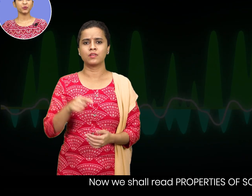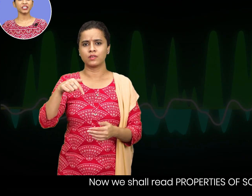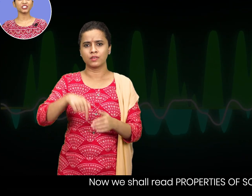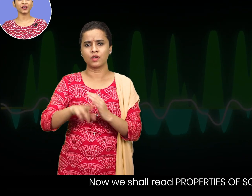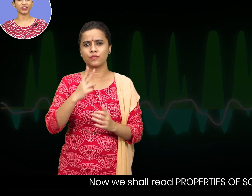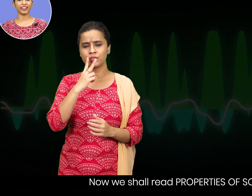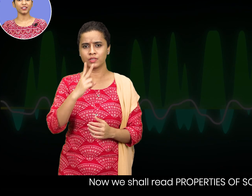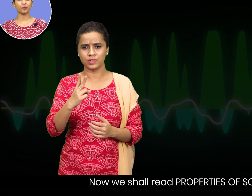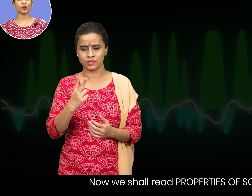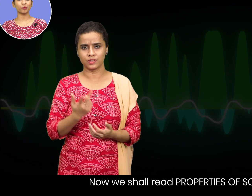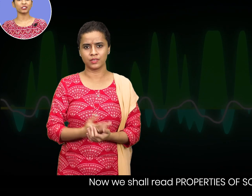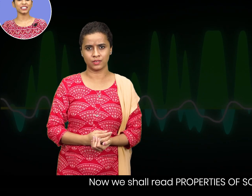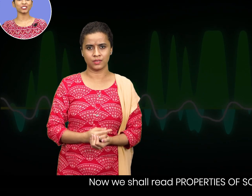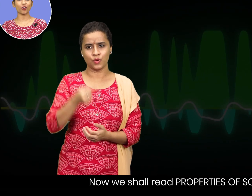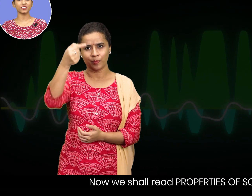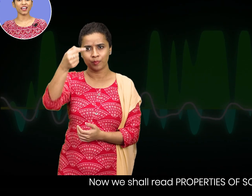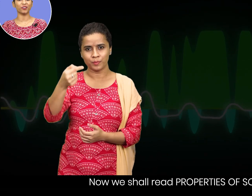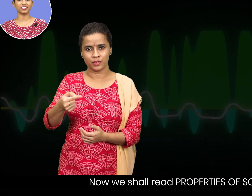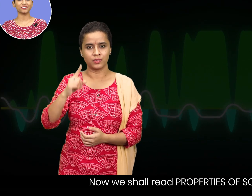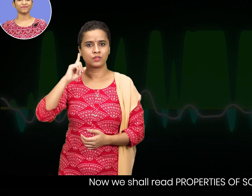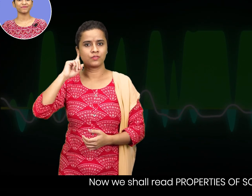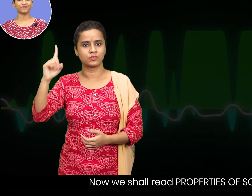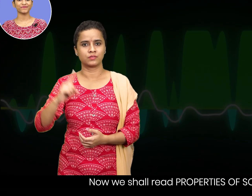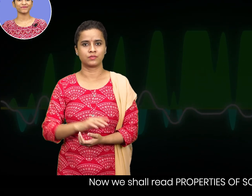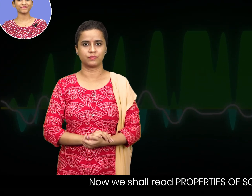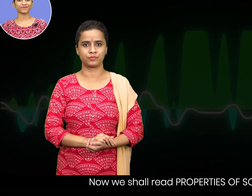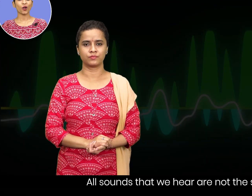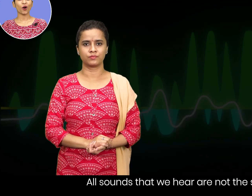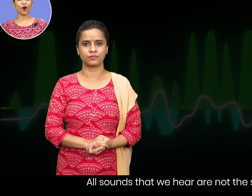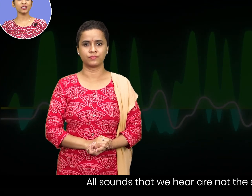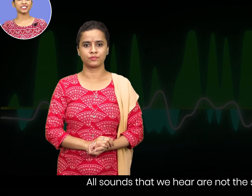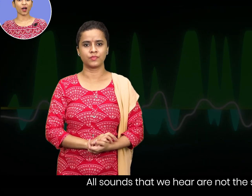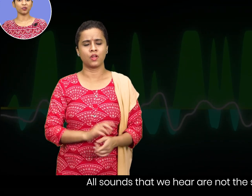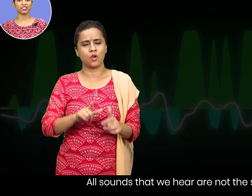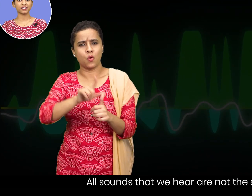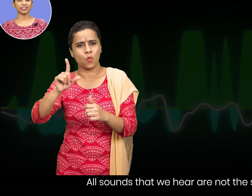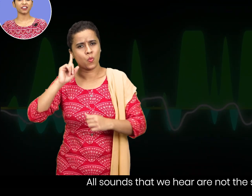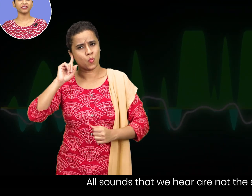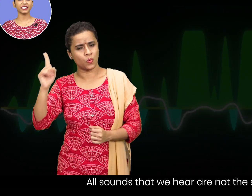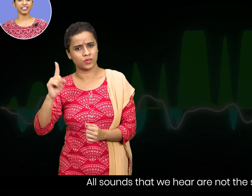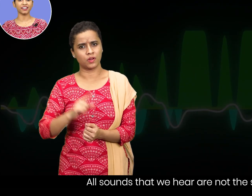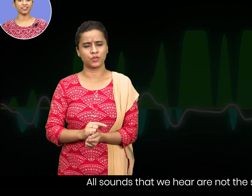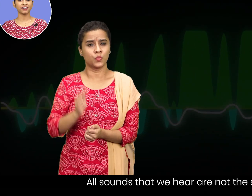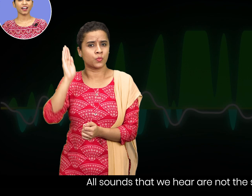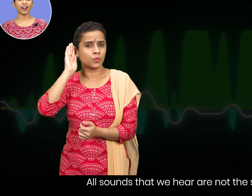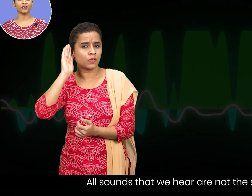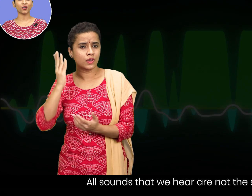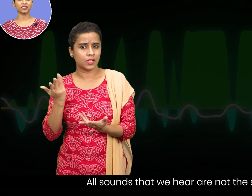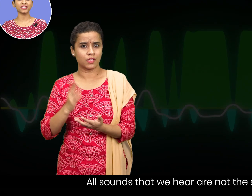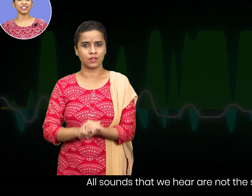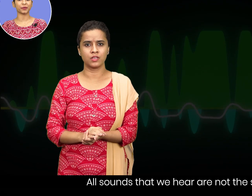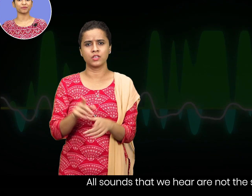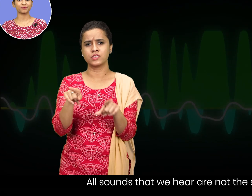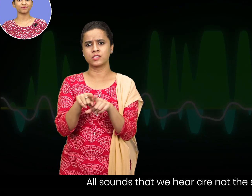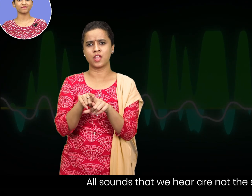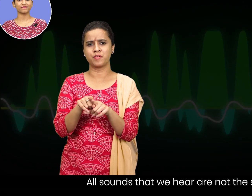Now we shall read properties of sound. All sounds that we hear are not